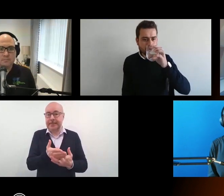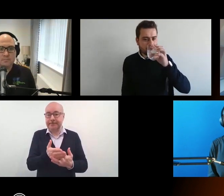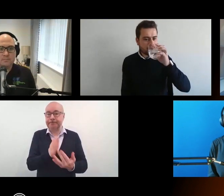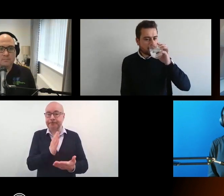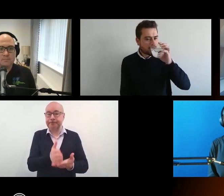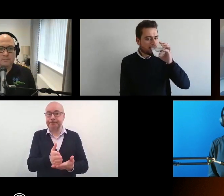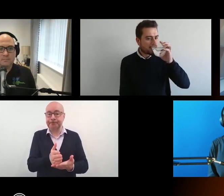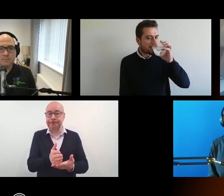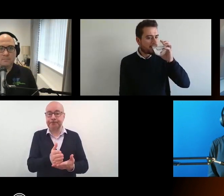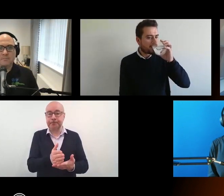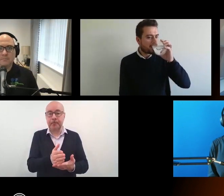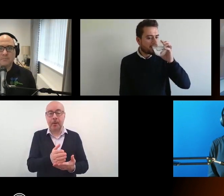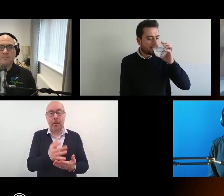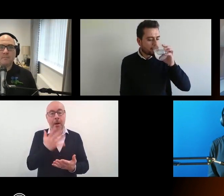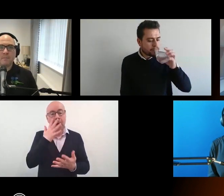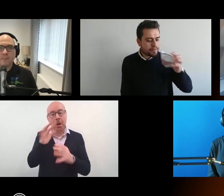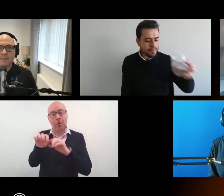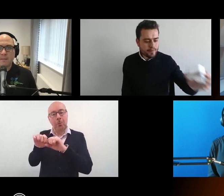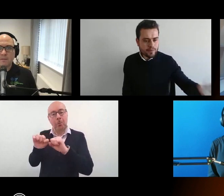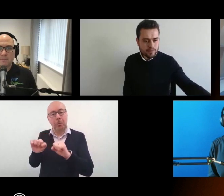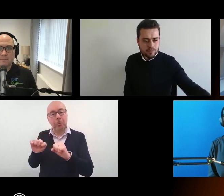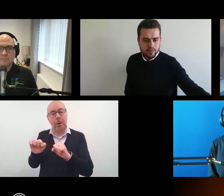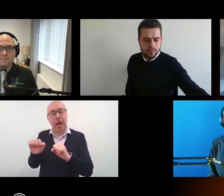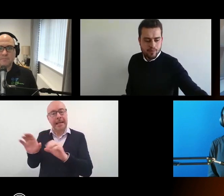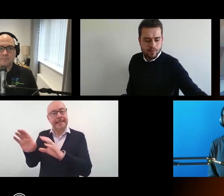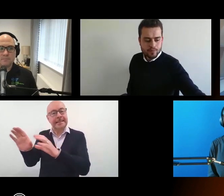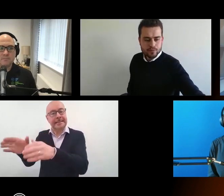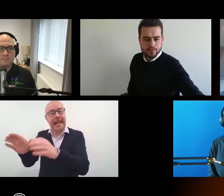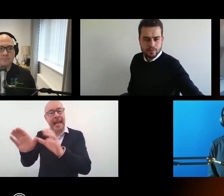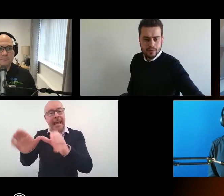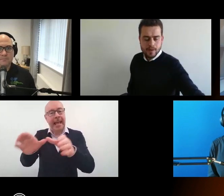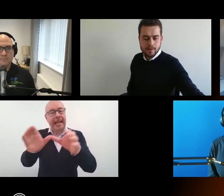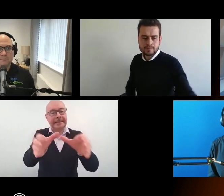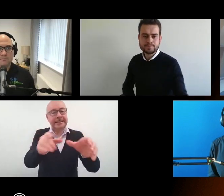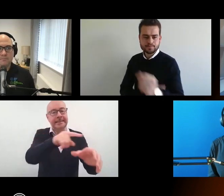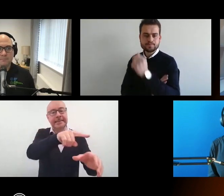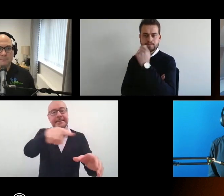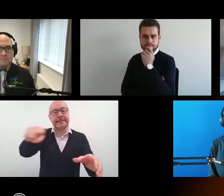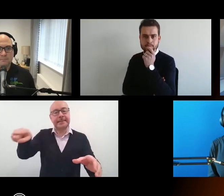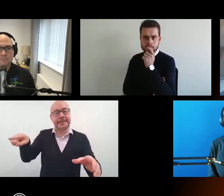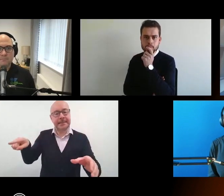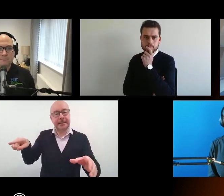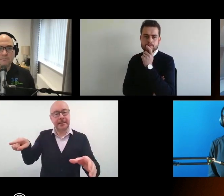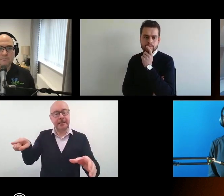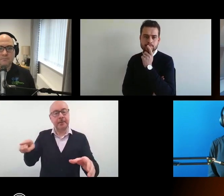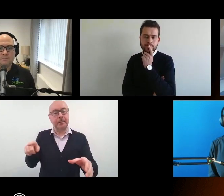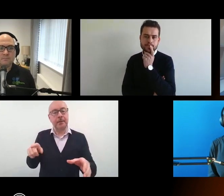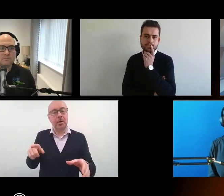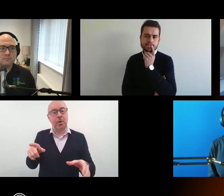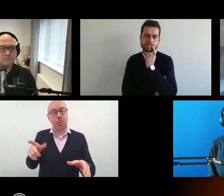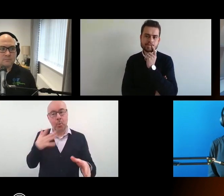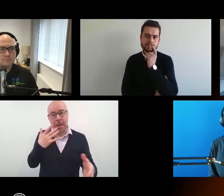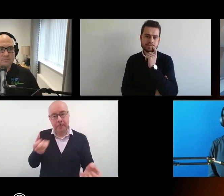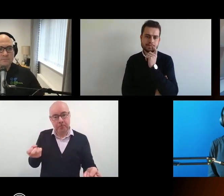Looking in other sectors where interpreting services and other communication services are provided, it just gives parity